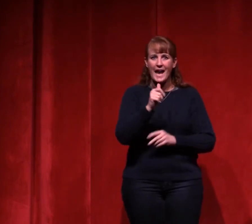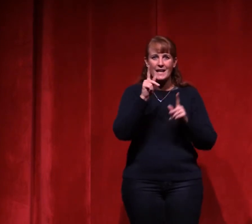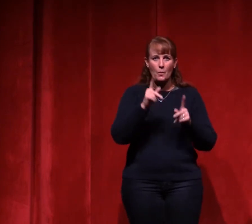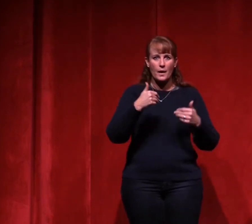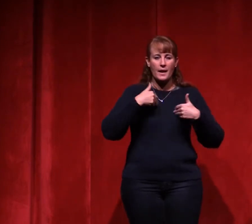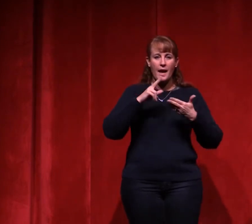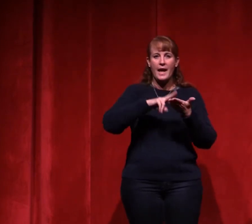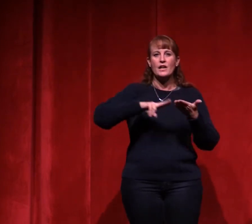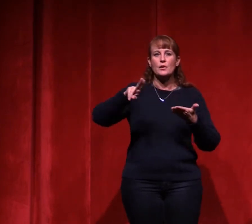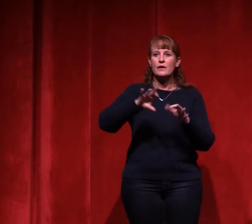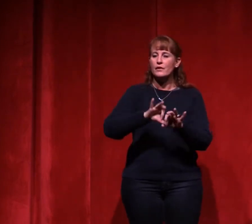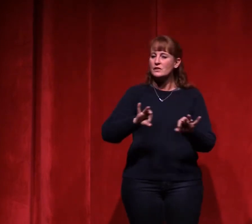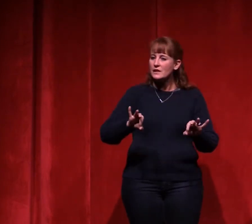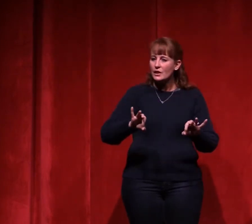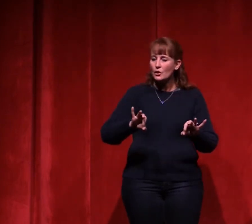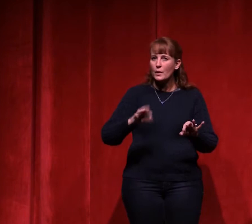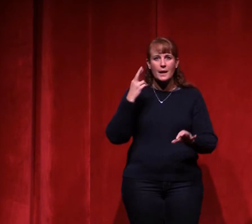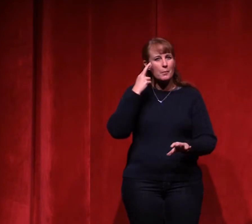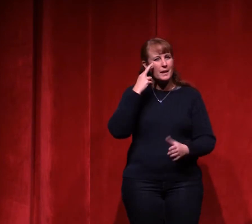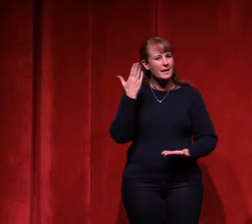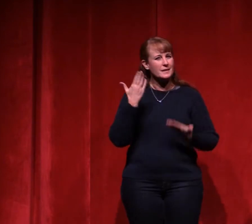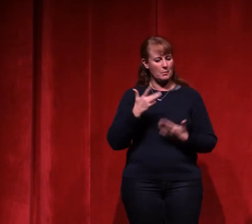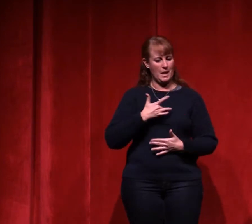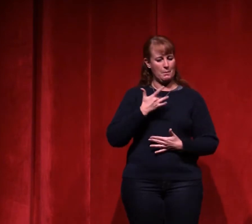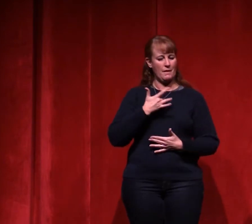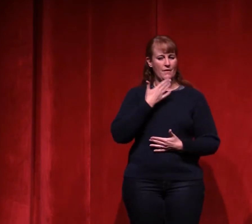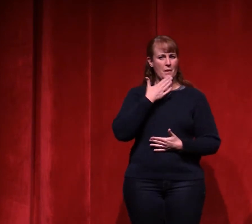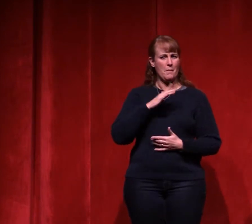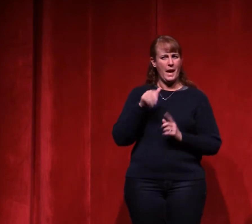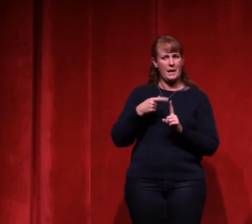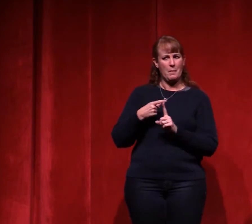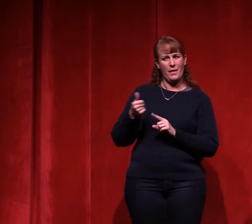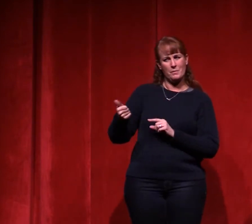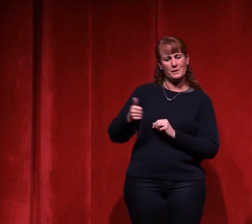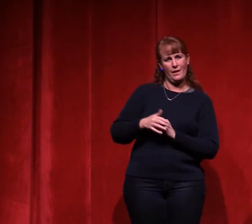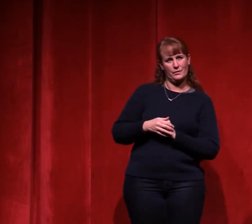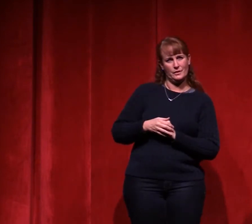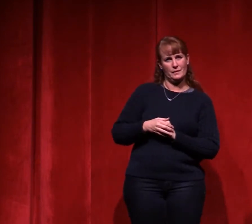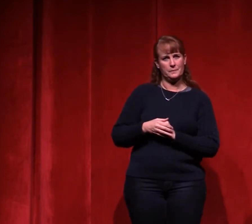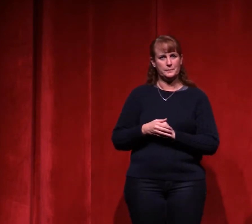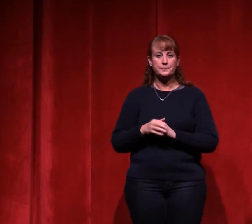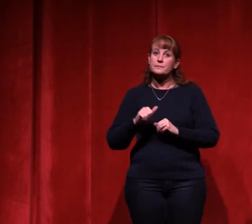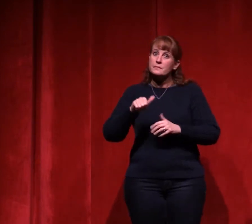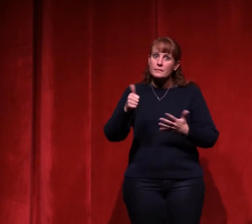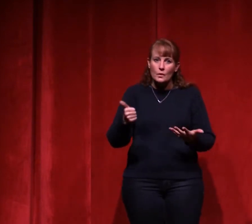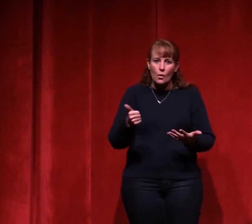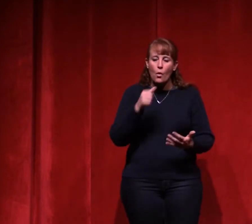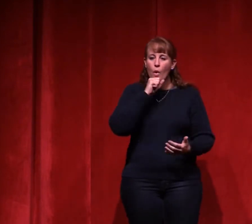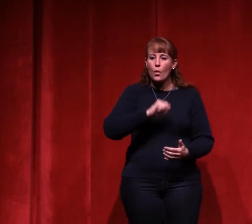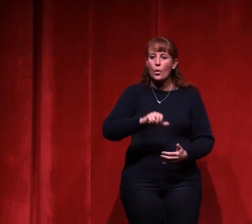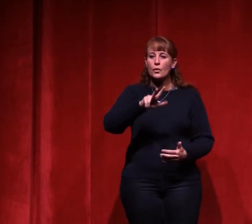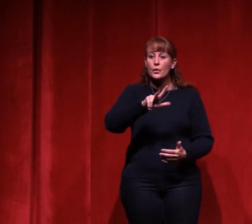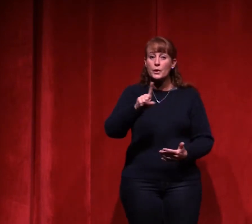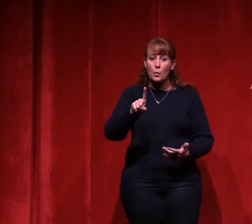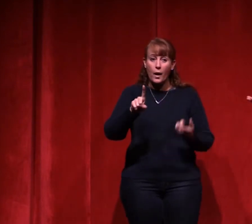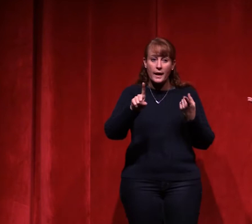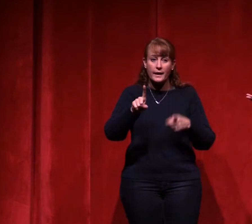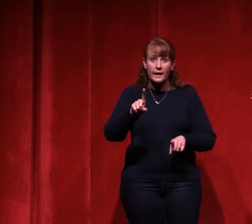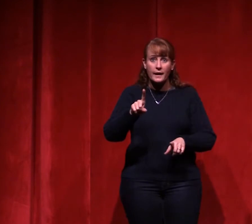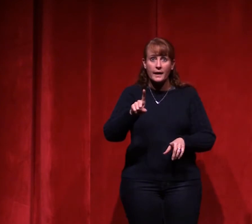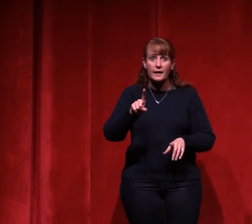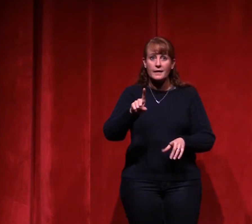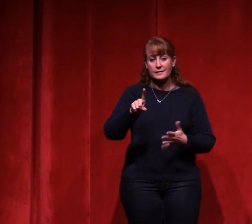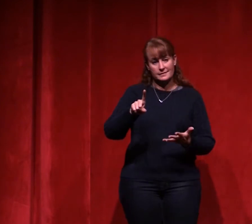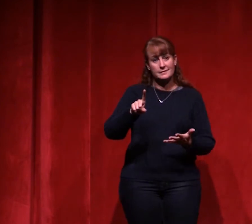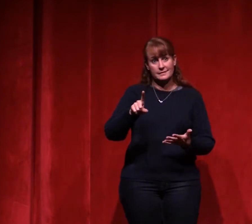had a university degree because it might make people feel bad about themselves. Or when I was 31,